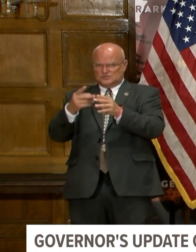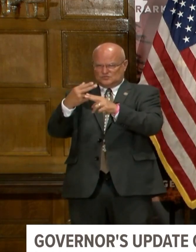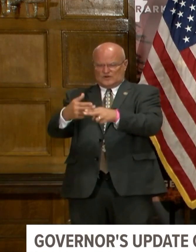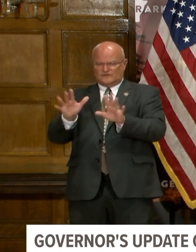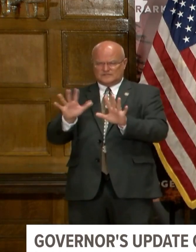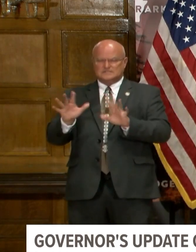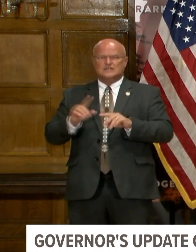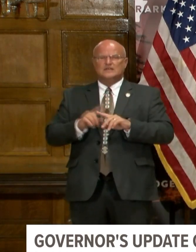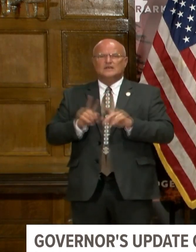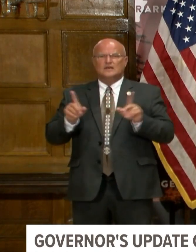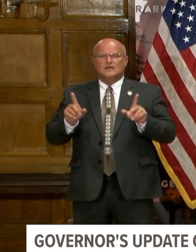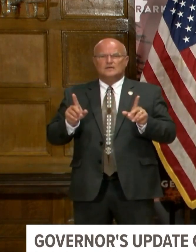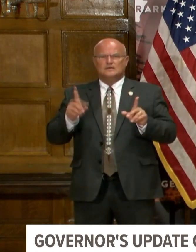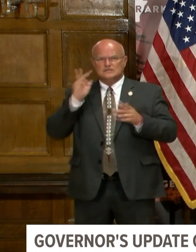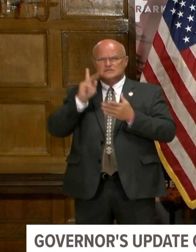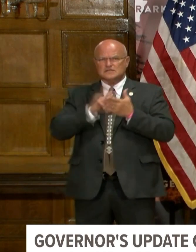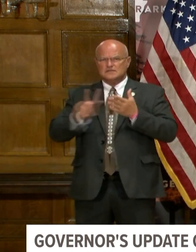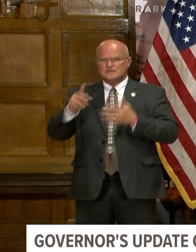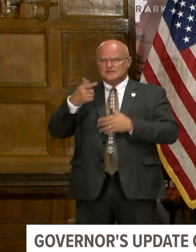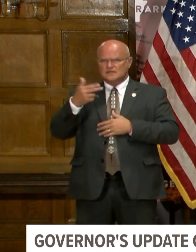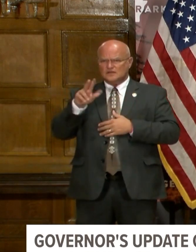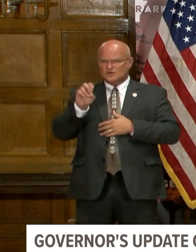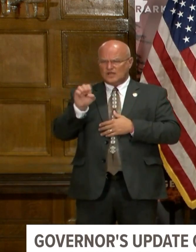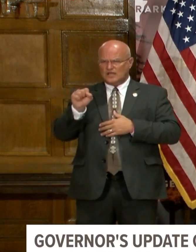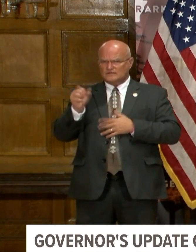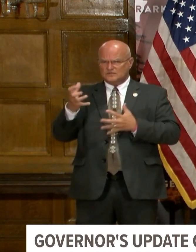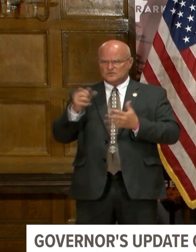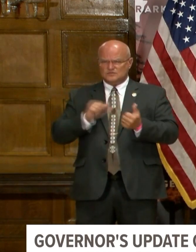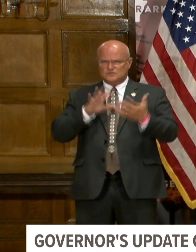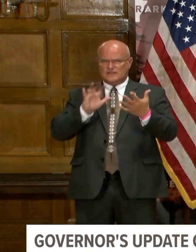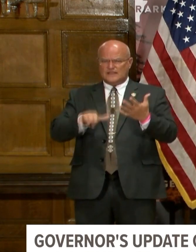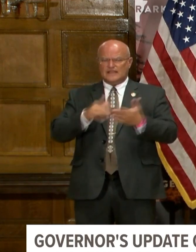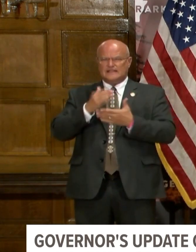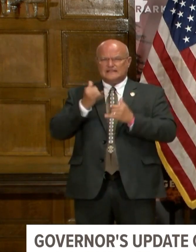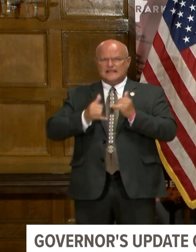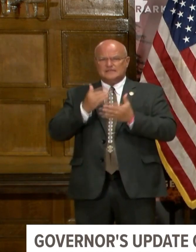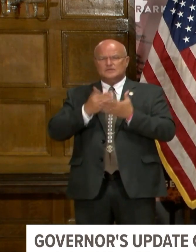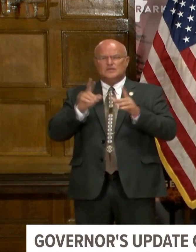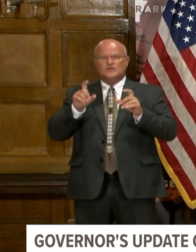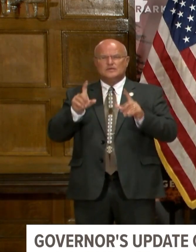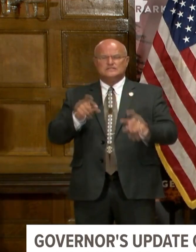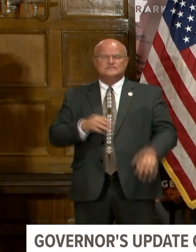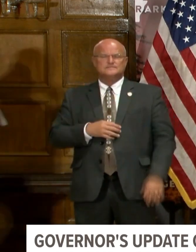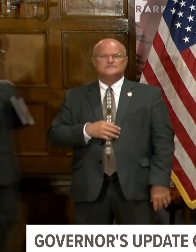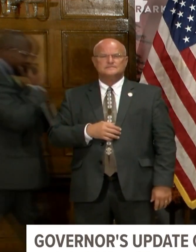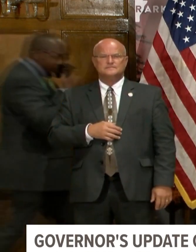you're referencing. Secretary Graves, do you want to address that last part of that question?